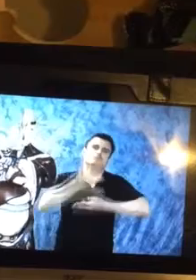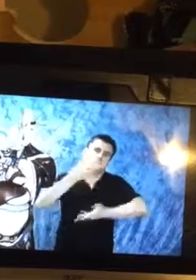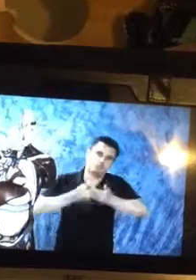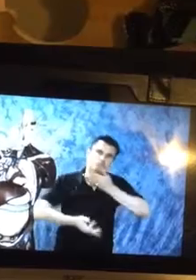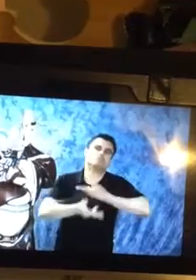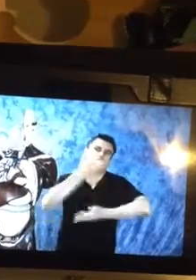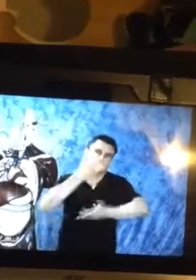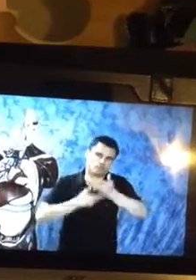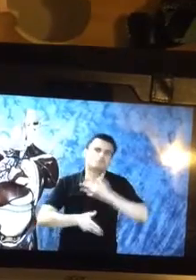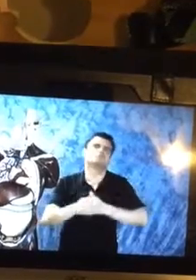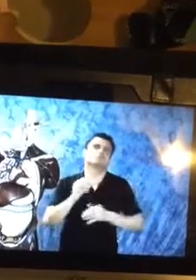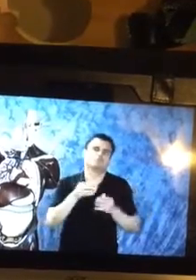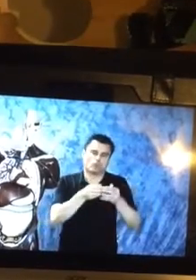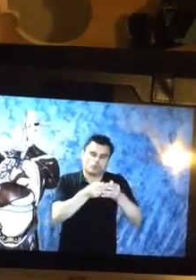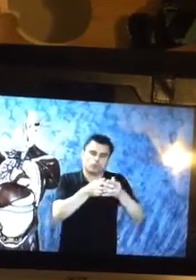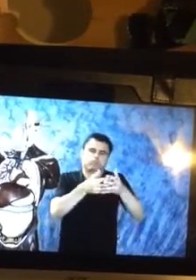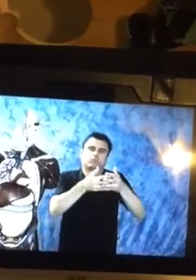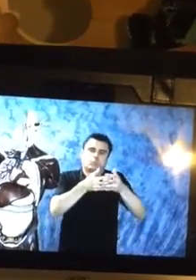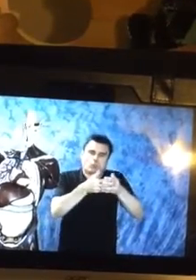you breathe out carbon dioxide, and you just